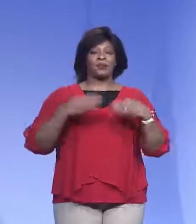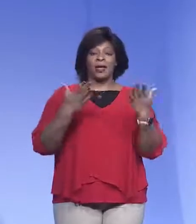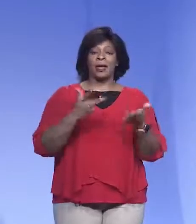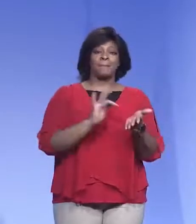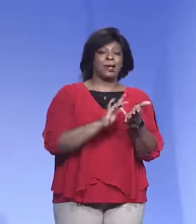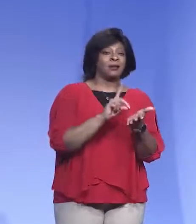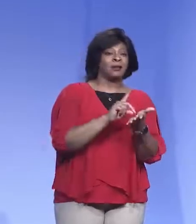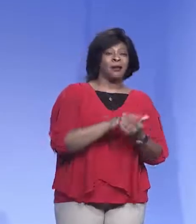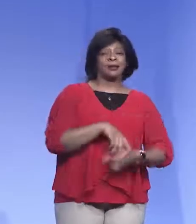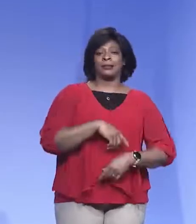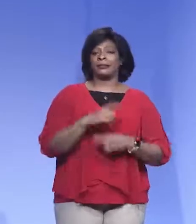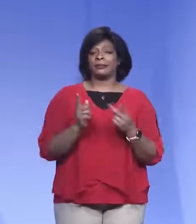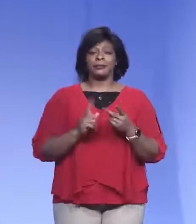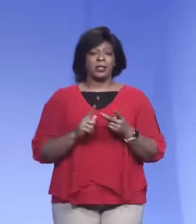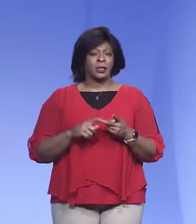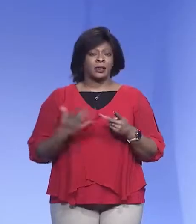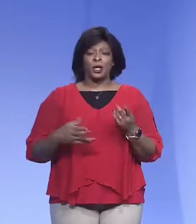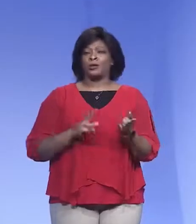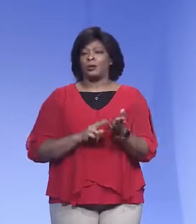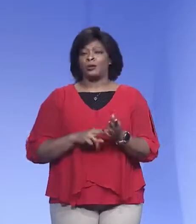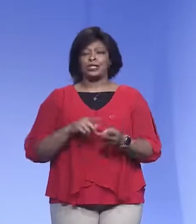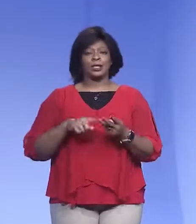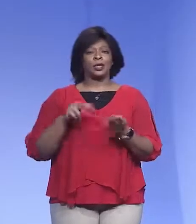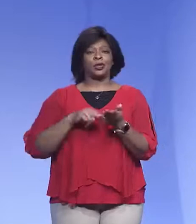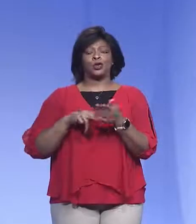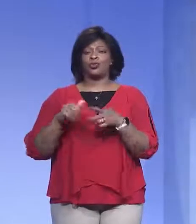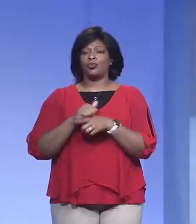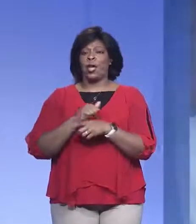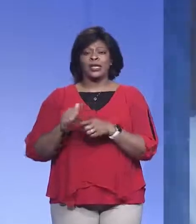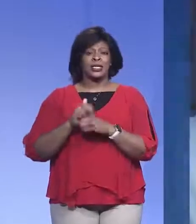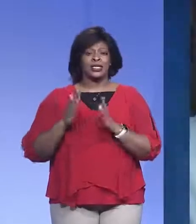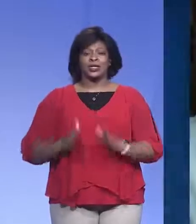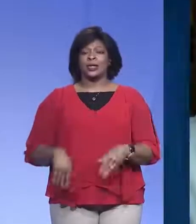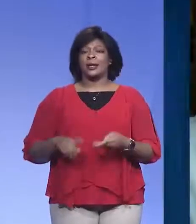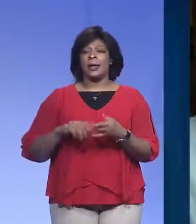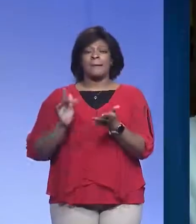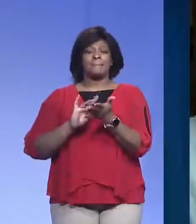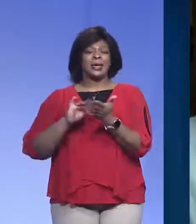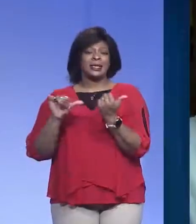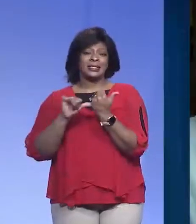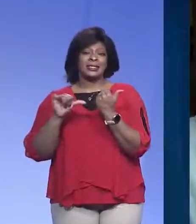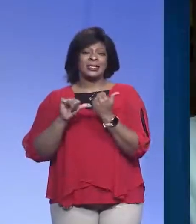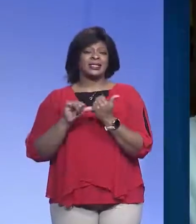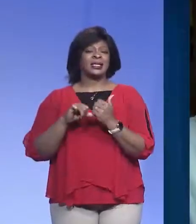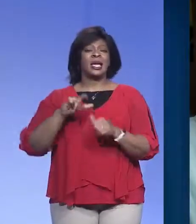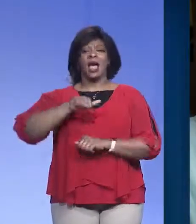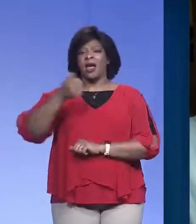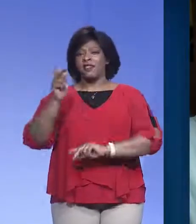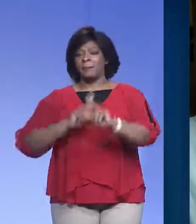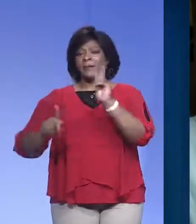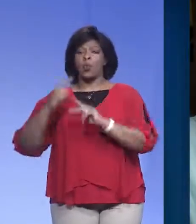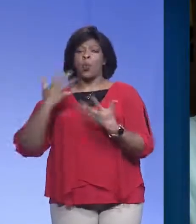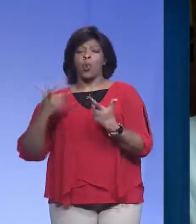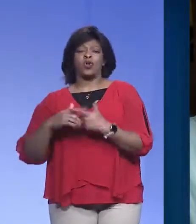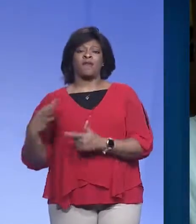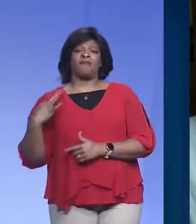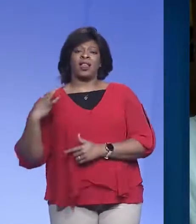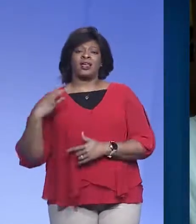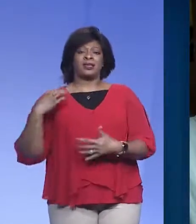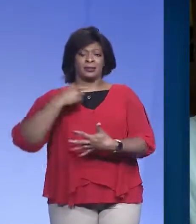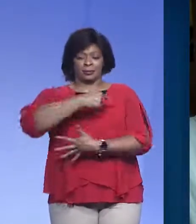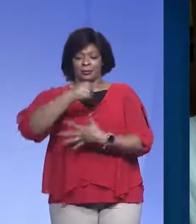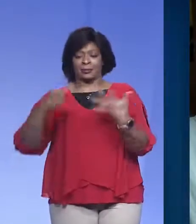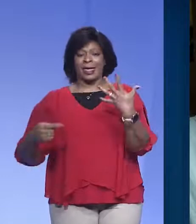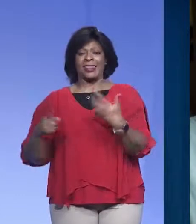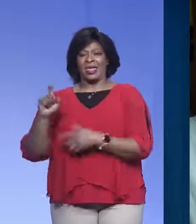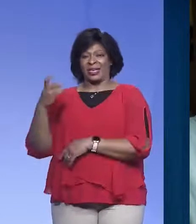medical doctors, nurses, nurse practitioners, medical assistants, and then there are other people that are just want to volunteer to help.